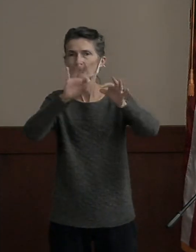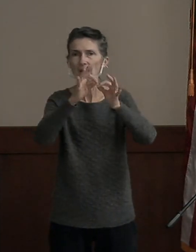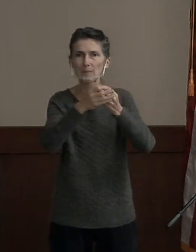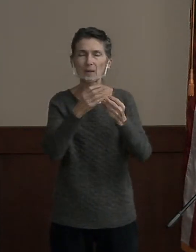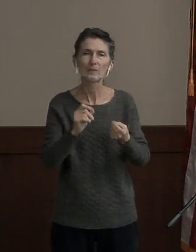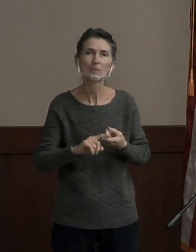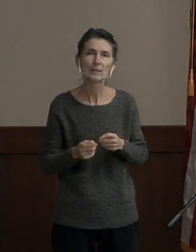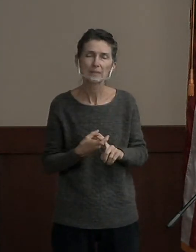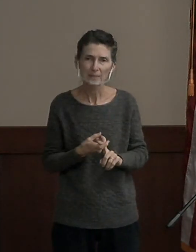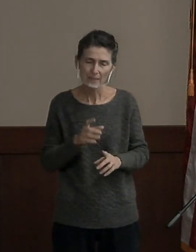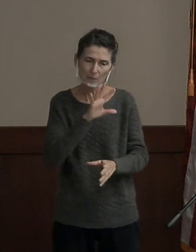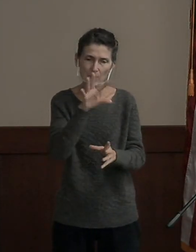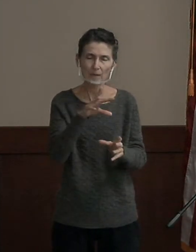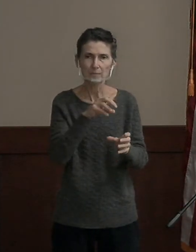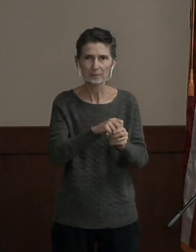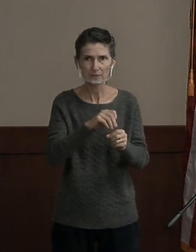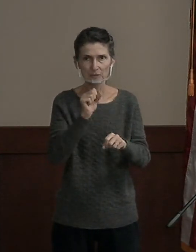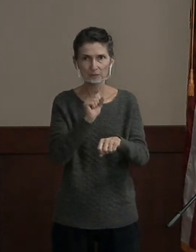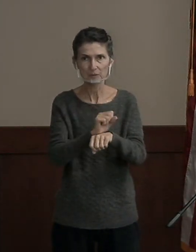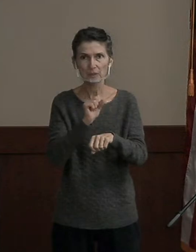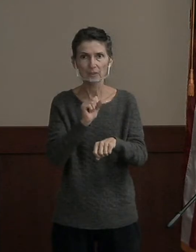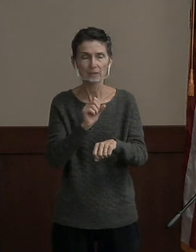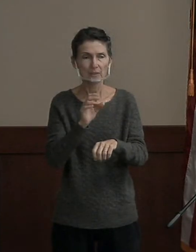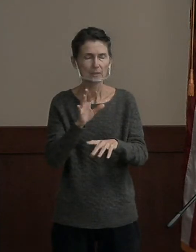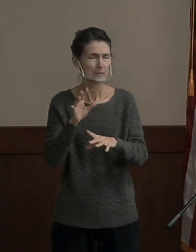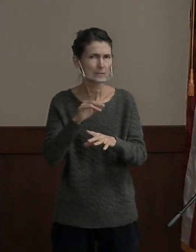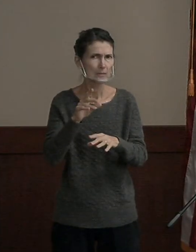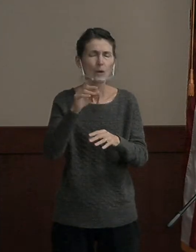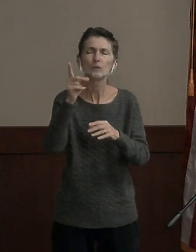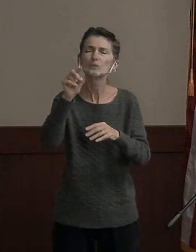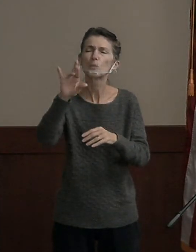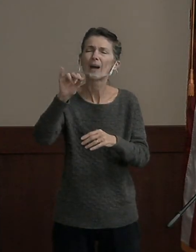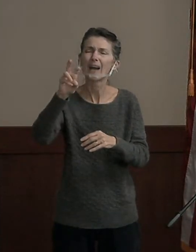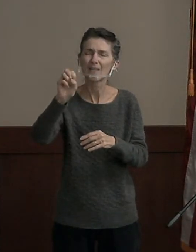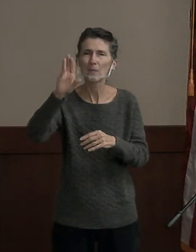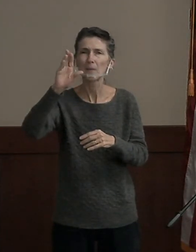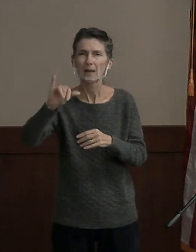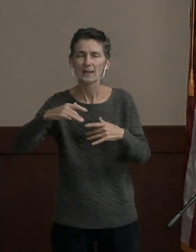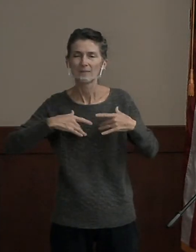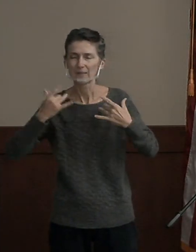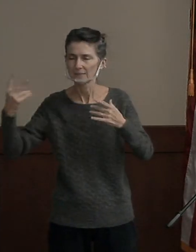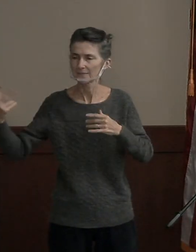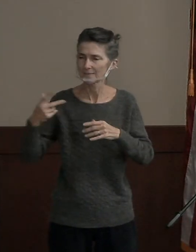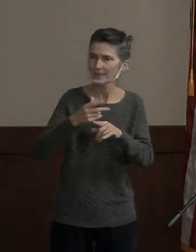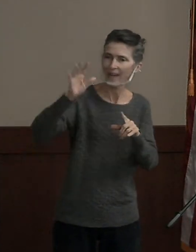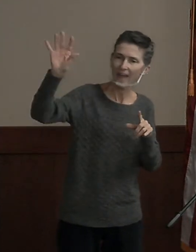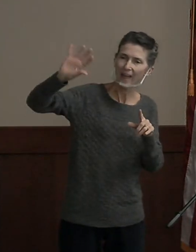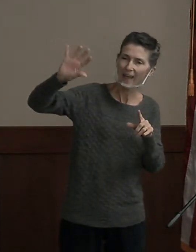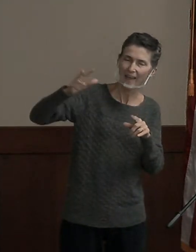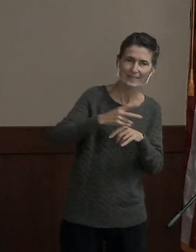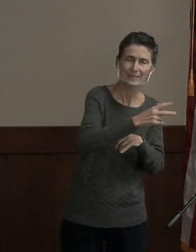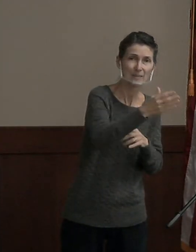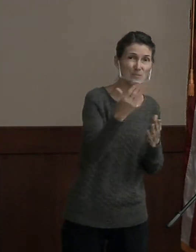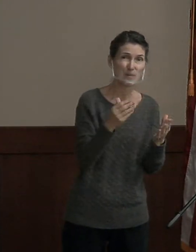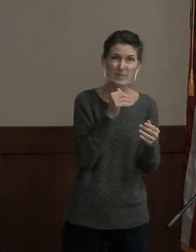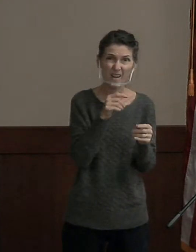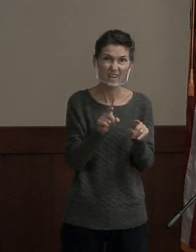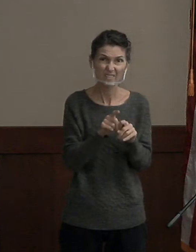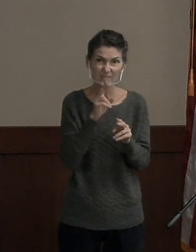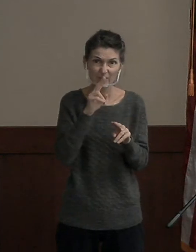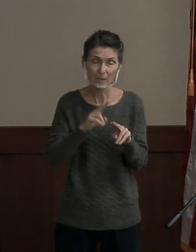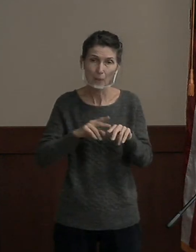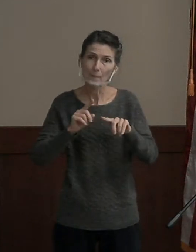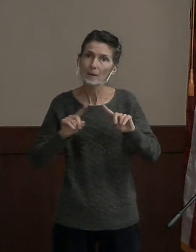friends, participate in drive-by events where everyone stays in their vehicle. Again, maybe not as fun,